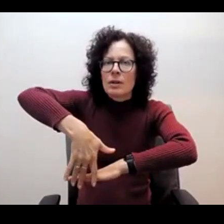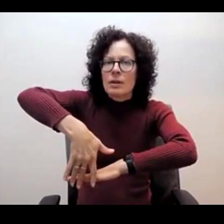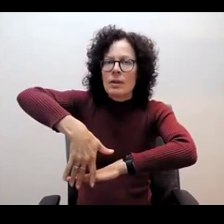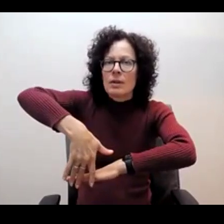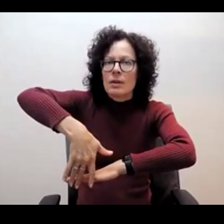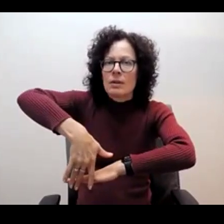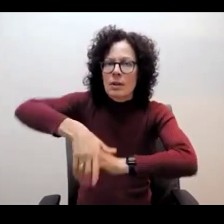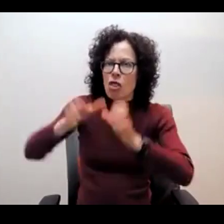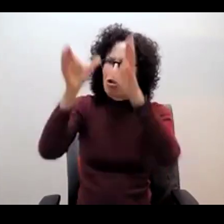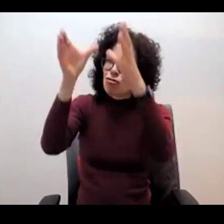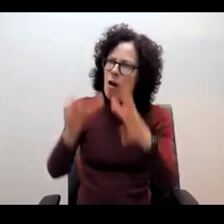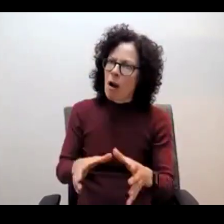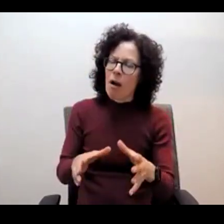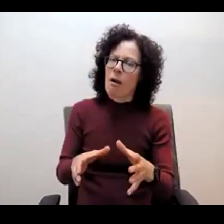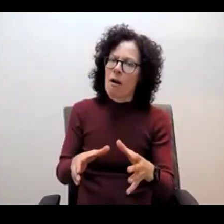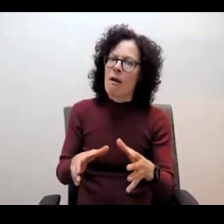Trunk.